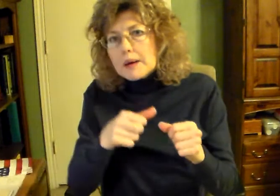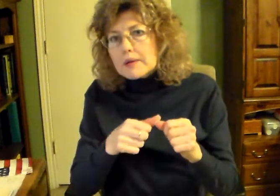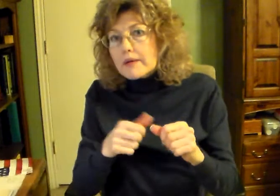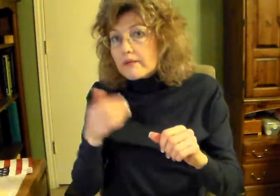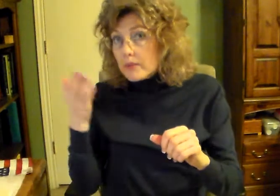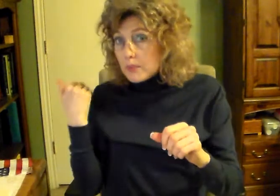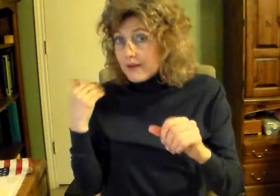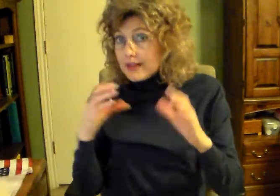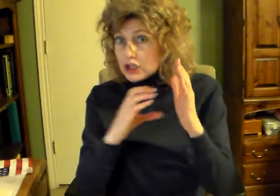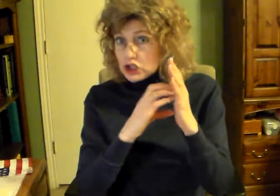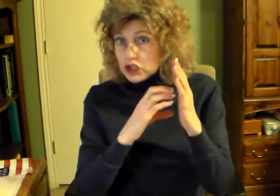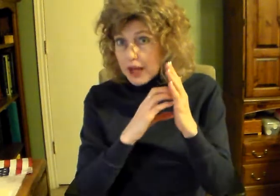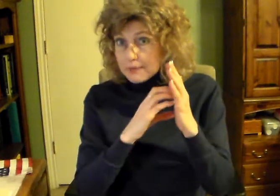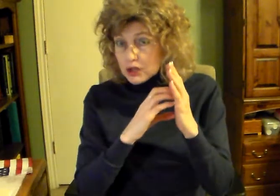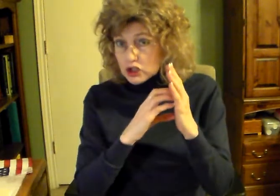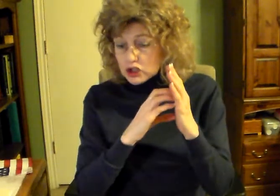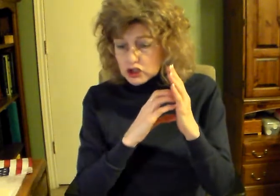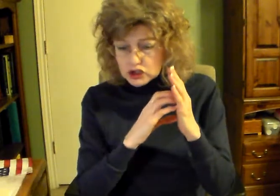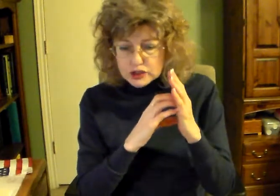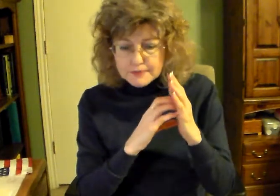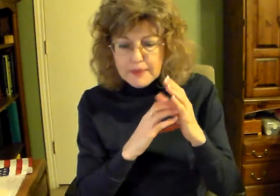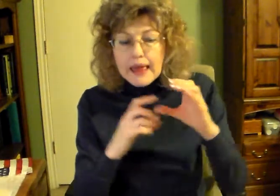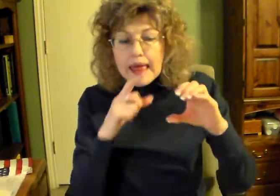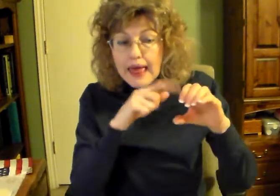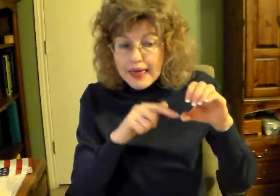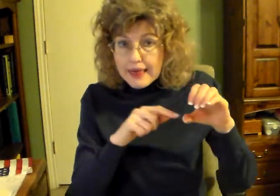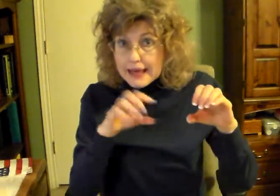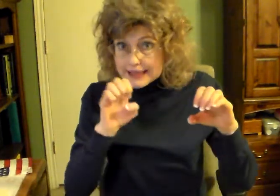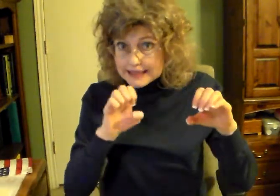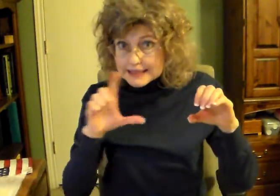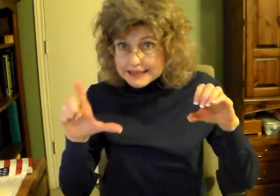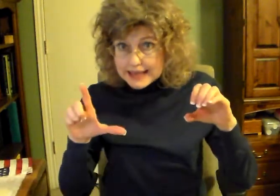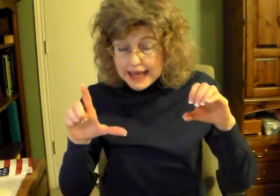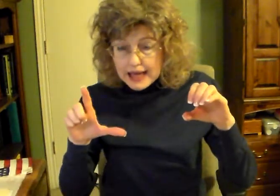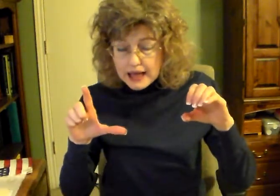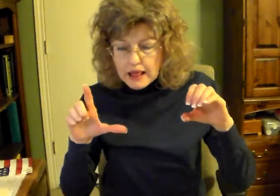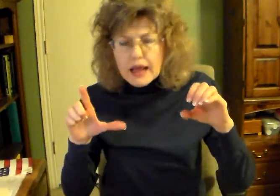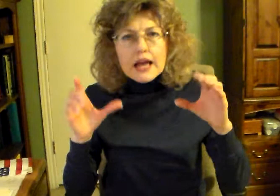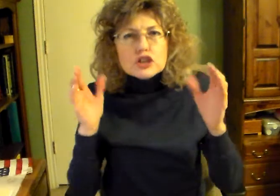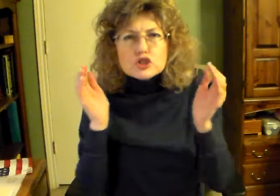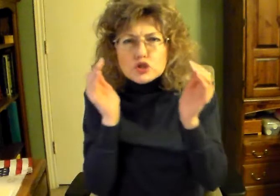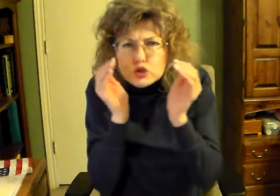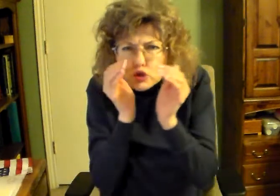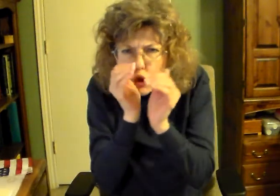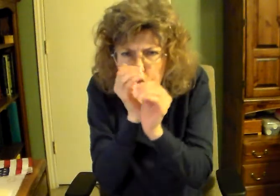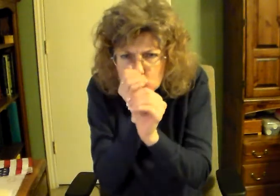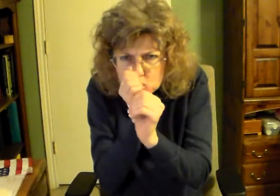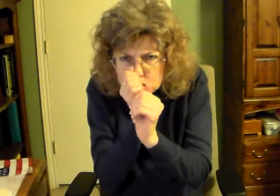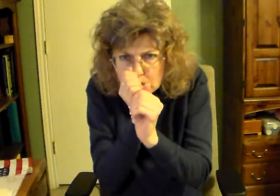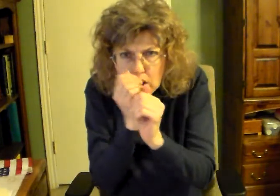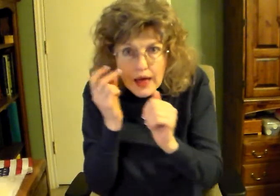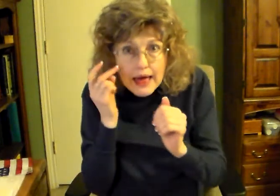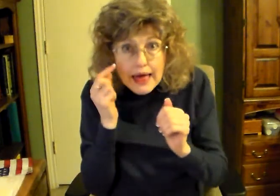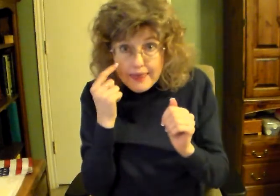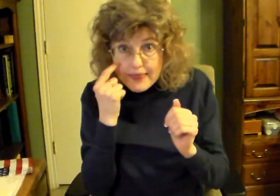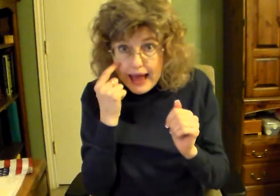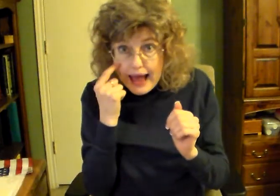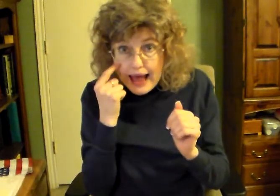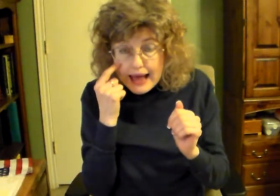of life, therefore it is much too small to be seen by the naked eye. Second, that all cells at one time contain DNA, which makes each type of